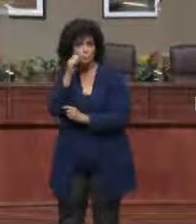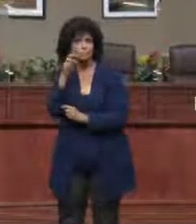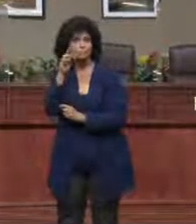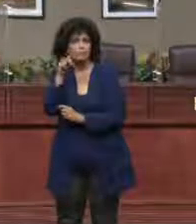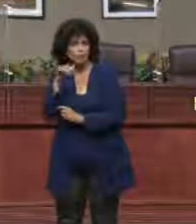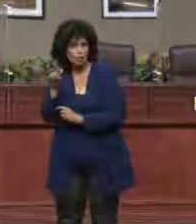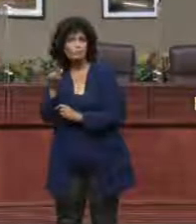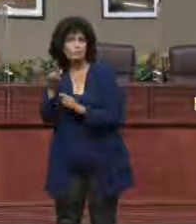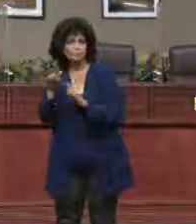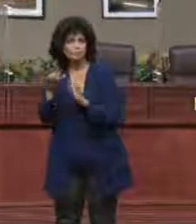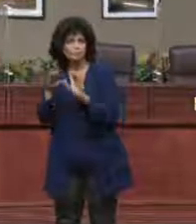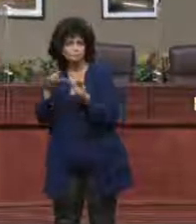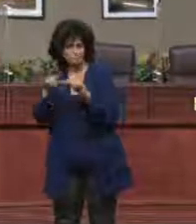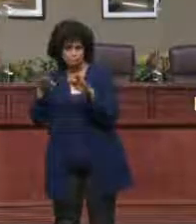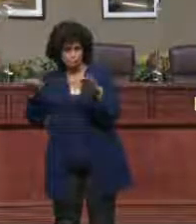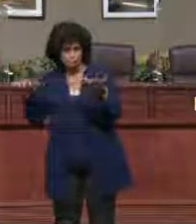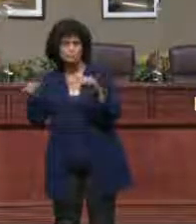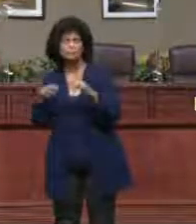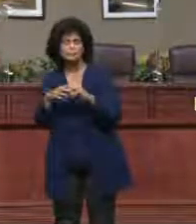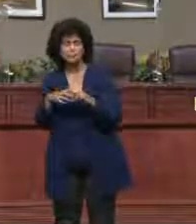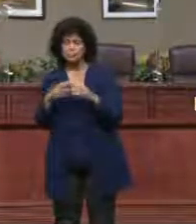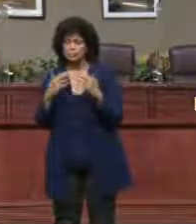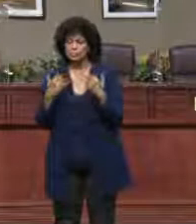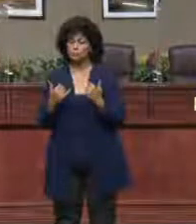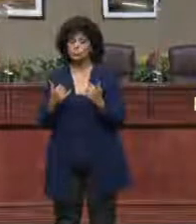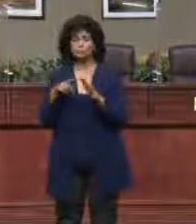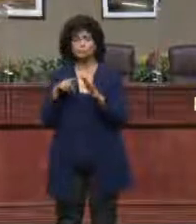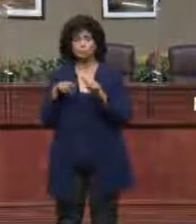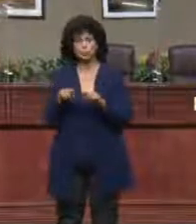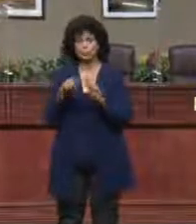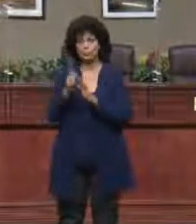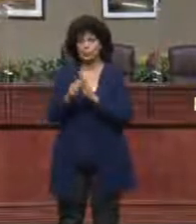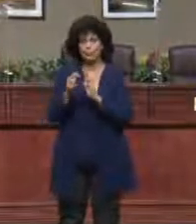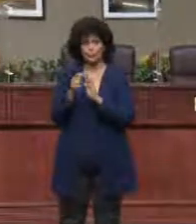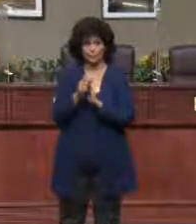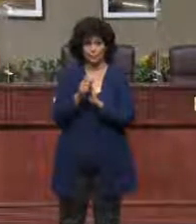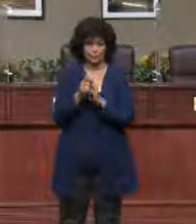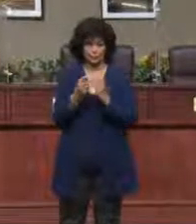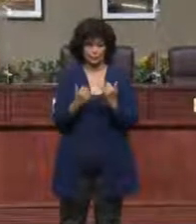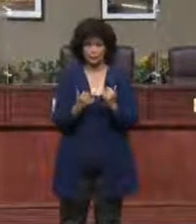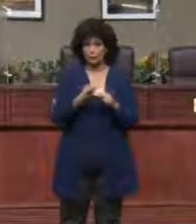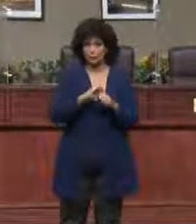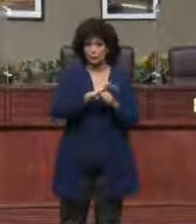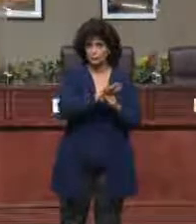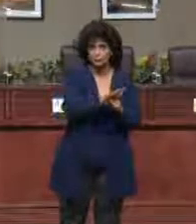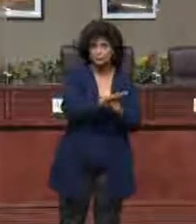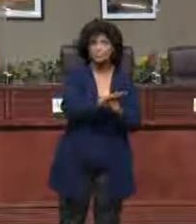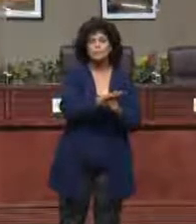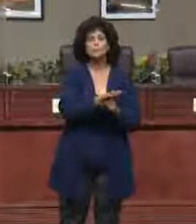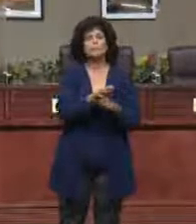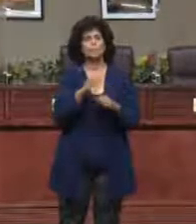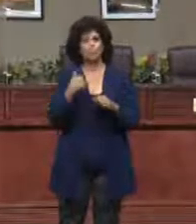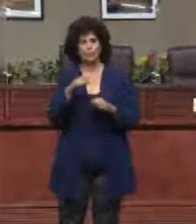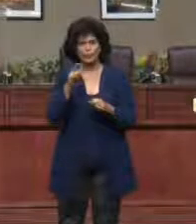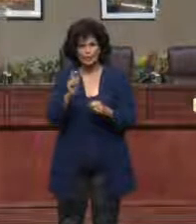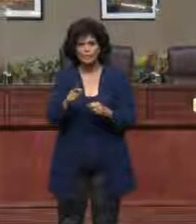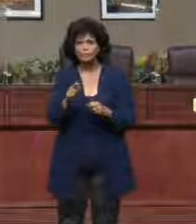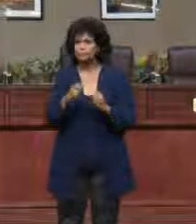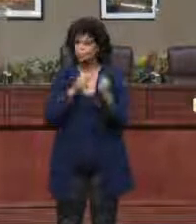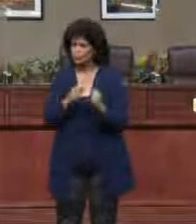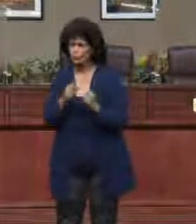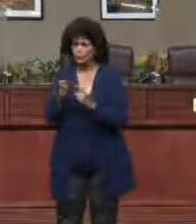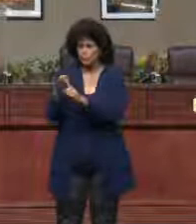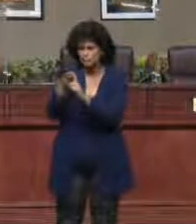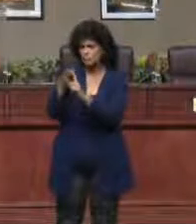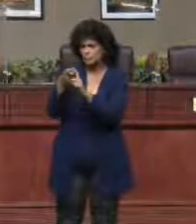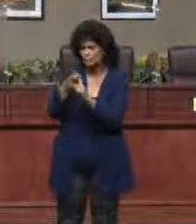think about that during this period of time, we had to do recruitment to get 65 during the period of a pandemic itself. And